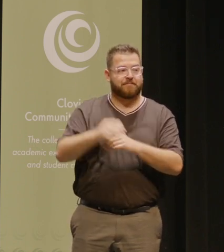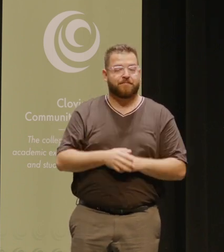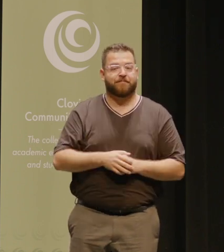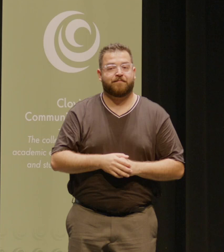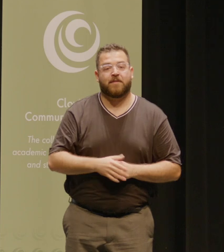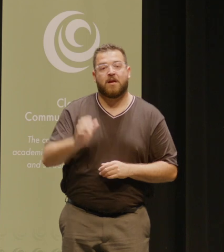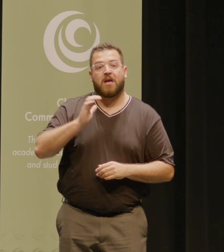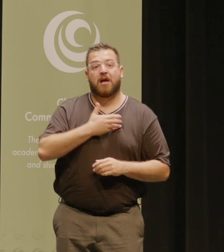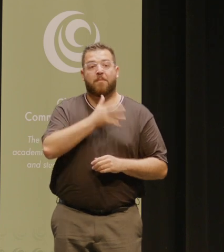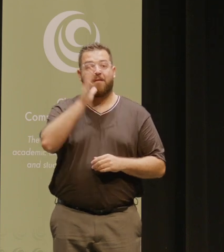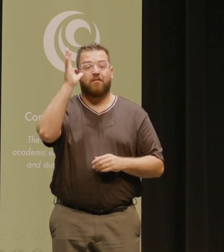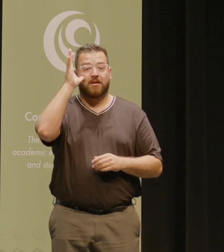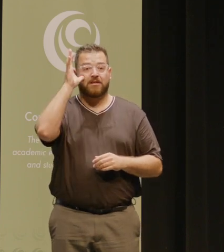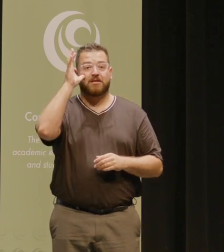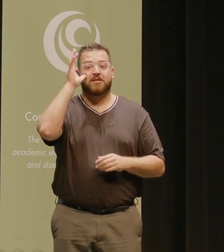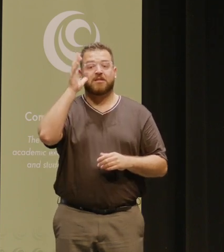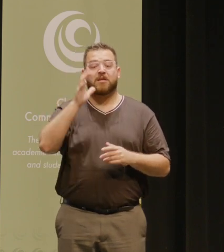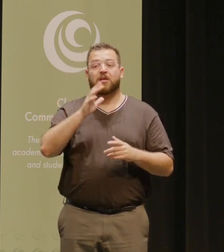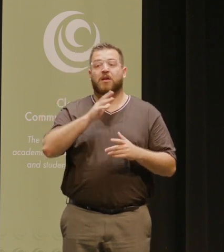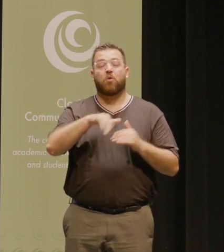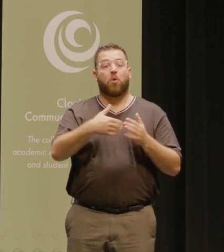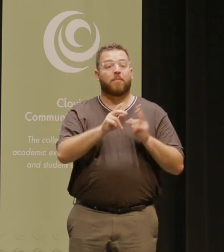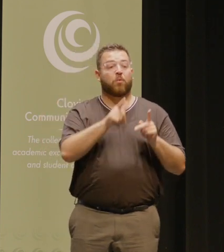Our parents, like the participants we're serving in the